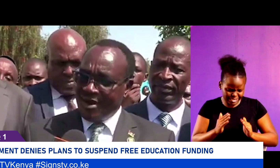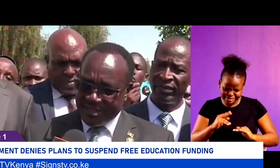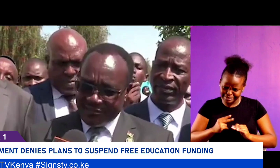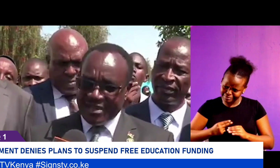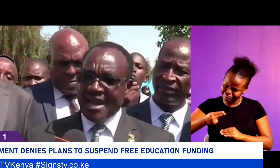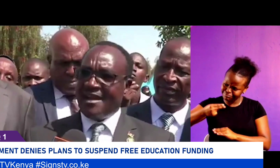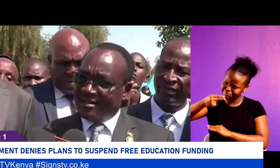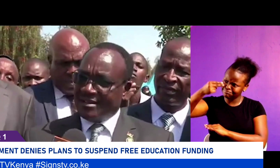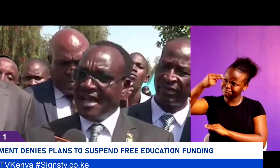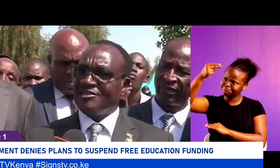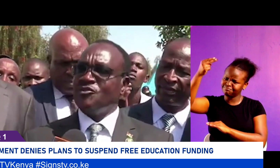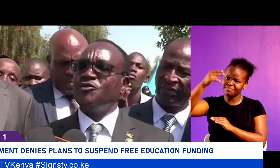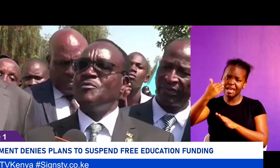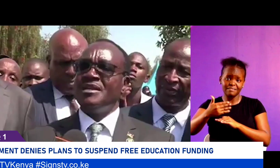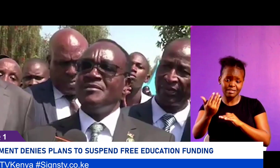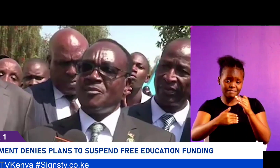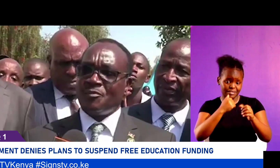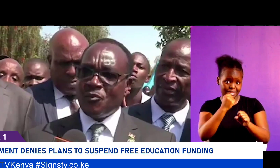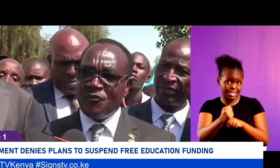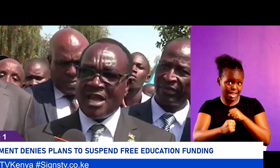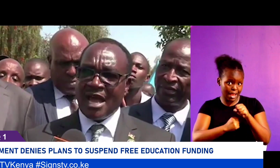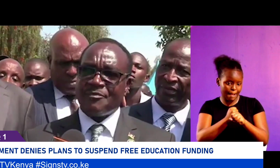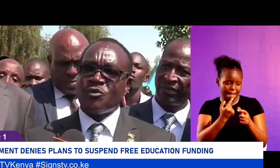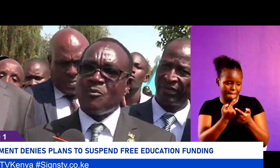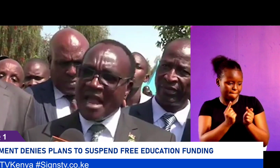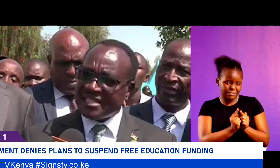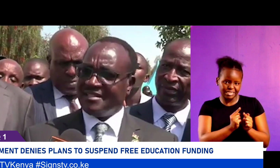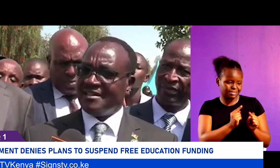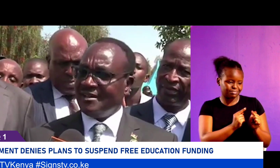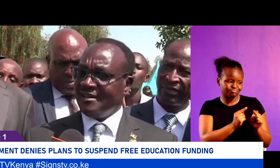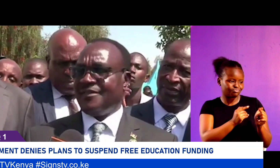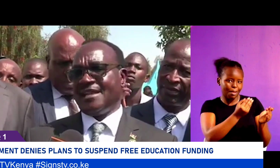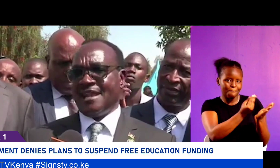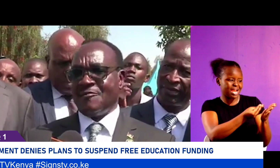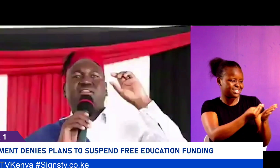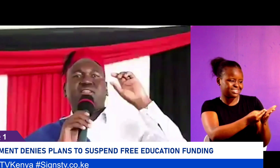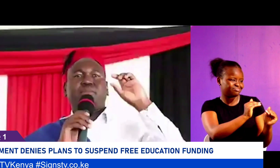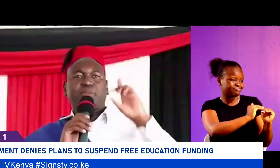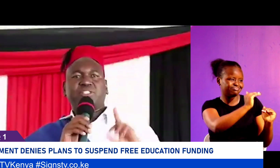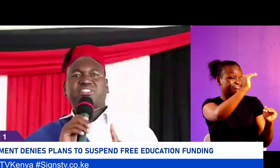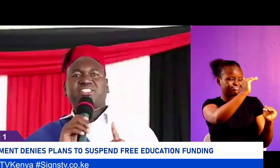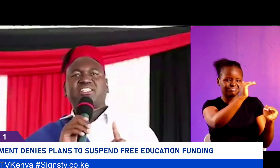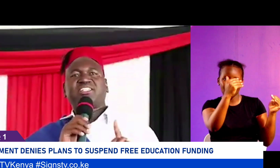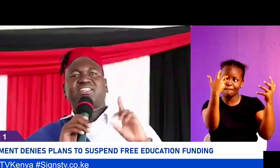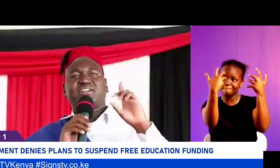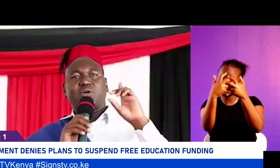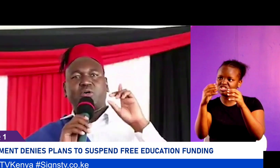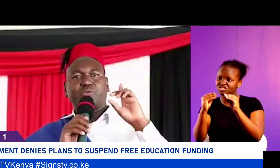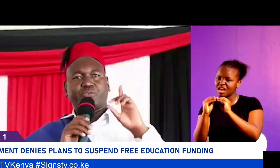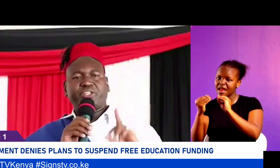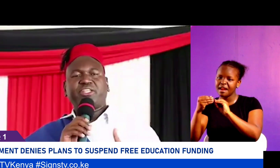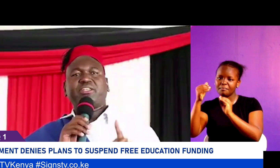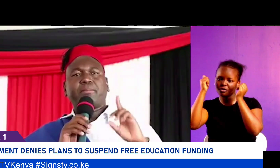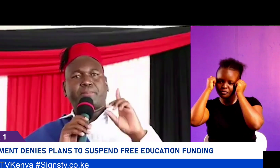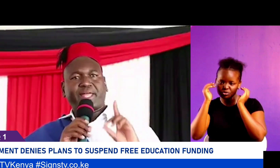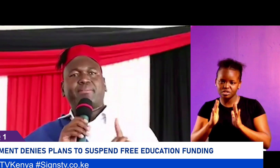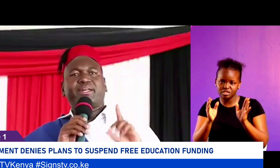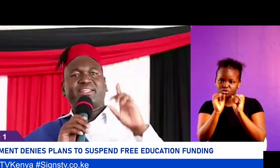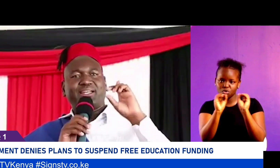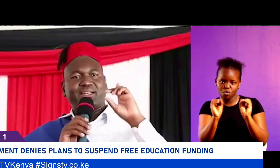the figure has not been moving up to match that number. The policy on free primary